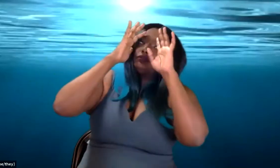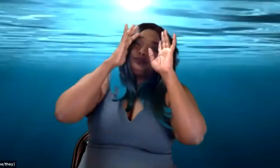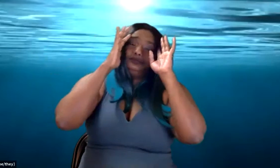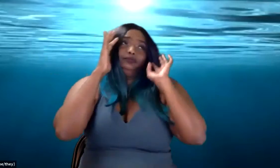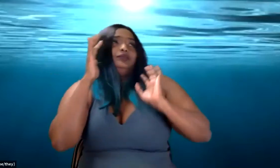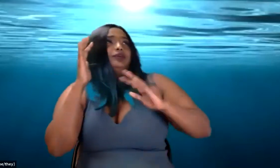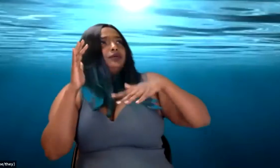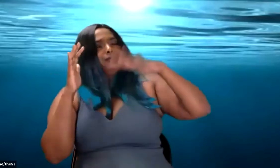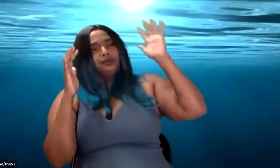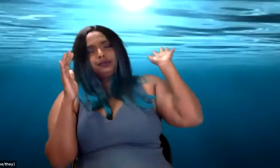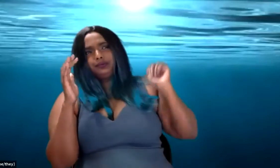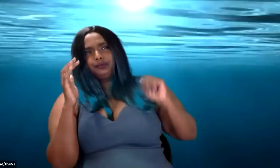becomes steam.